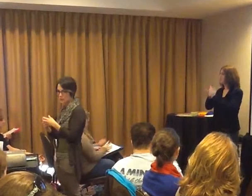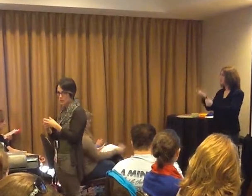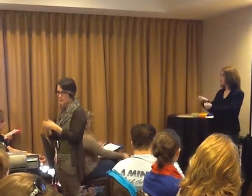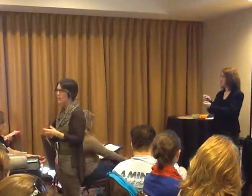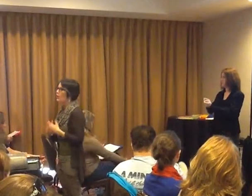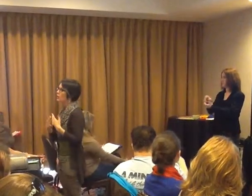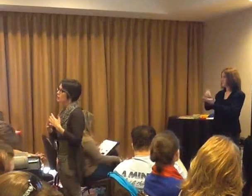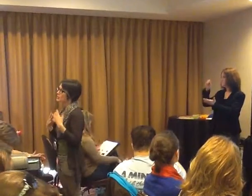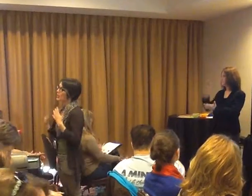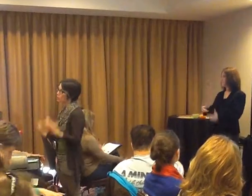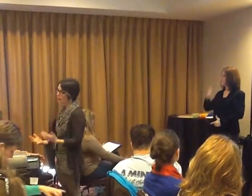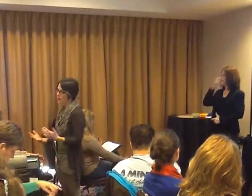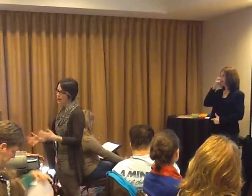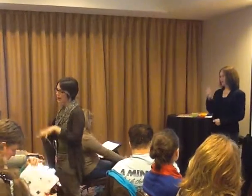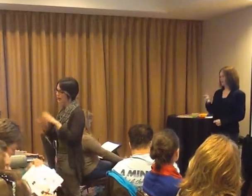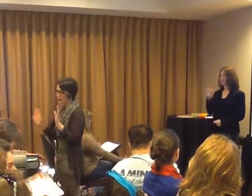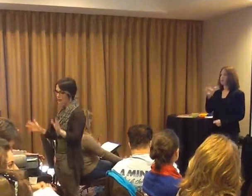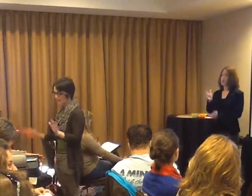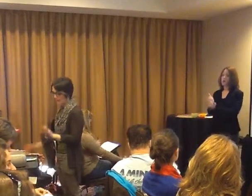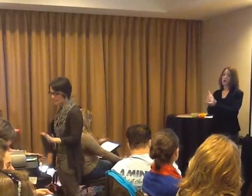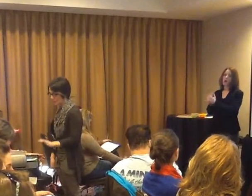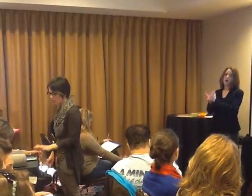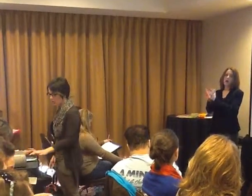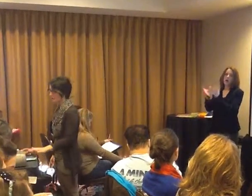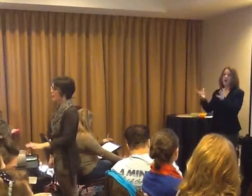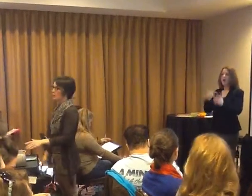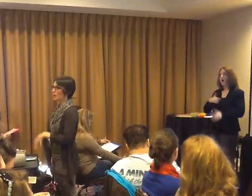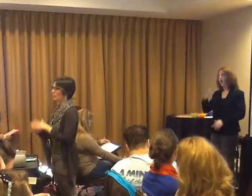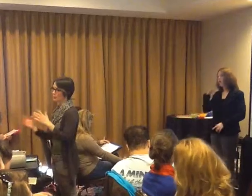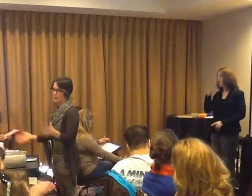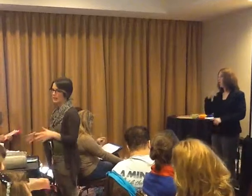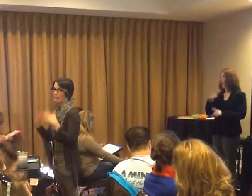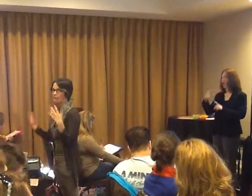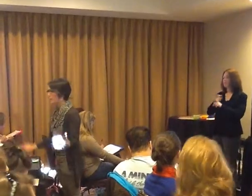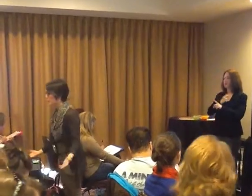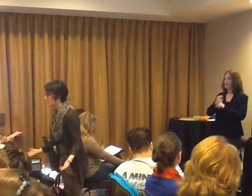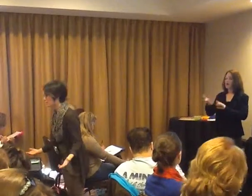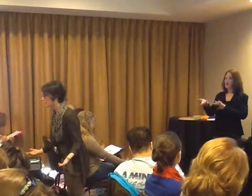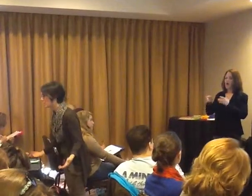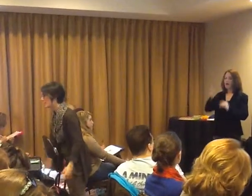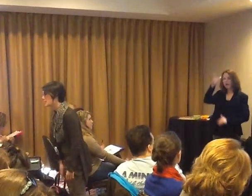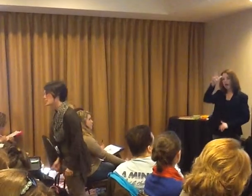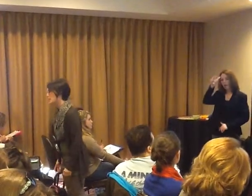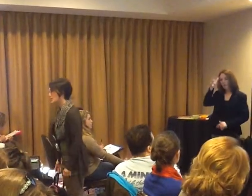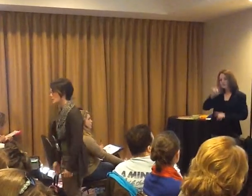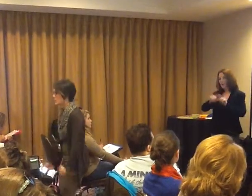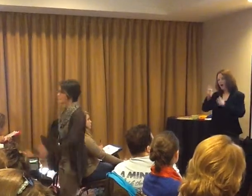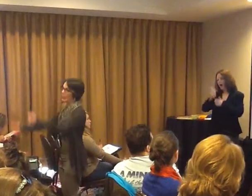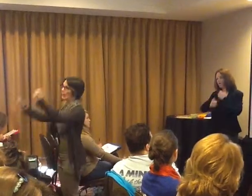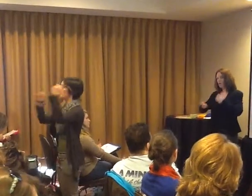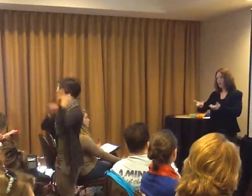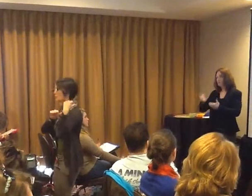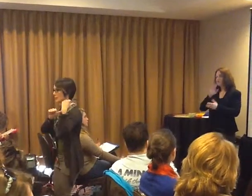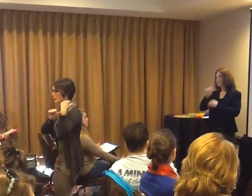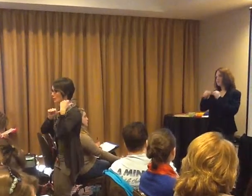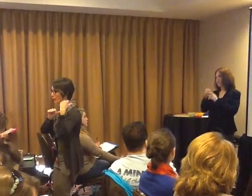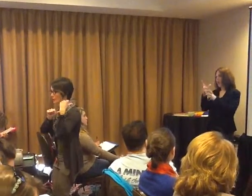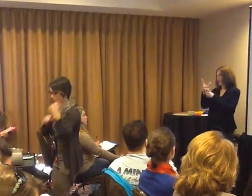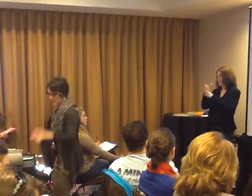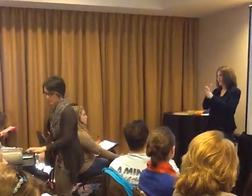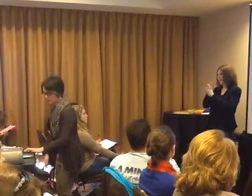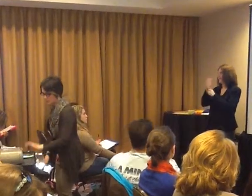student's interests, goes a long way. I know, beat a dead horse, everybody everywhere talks about pulling in student interest. So did